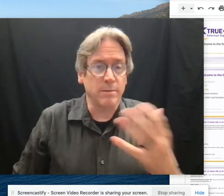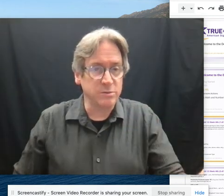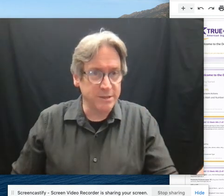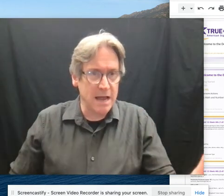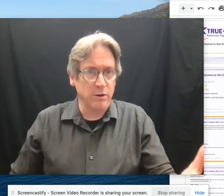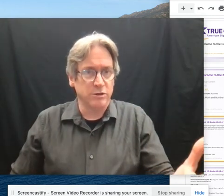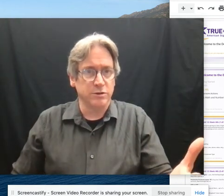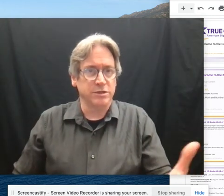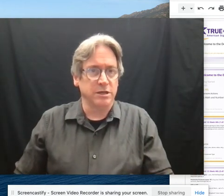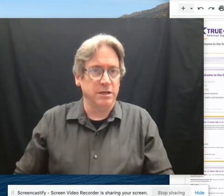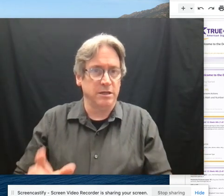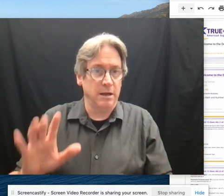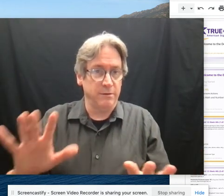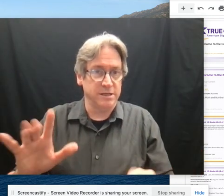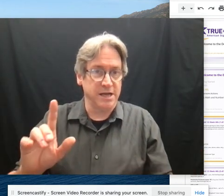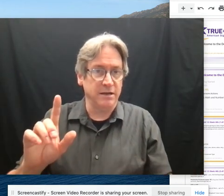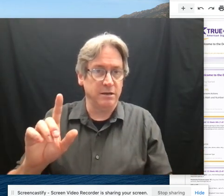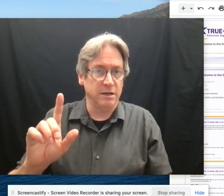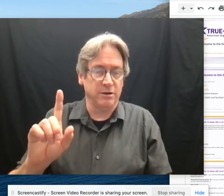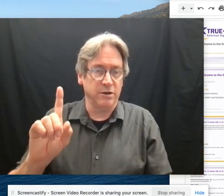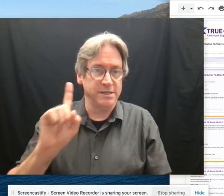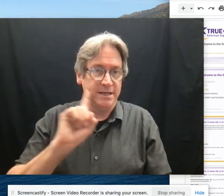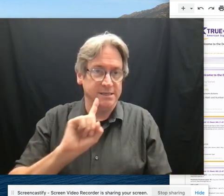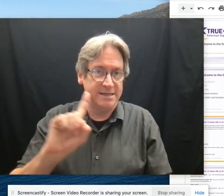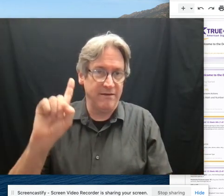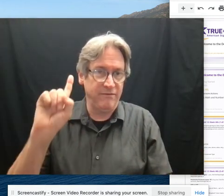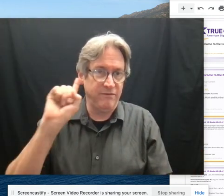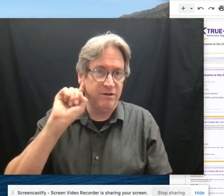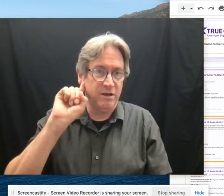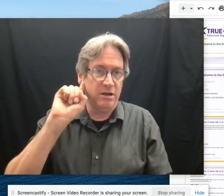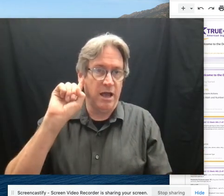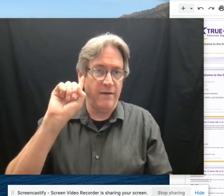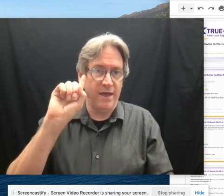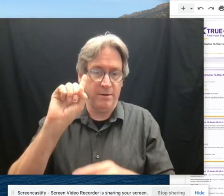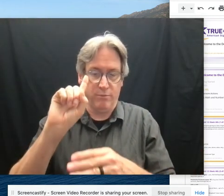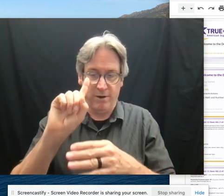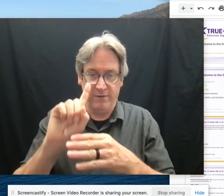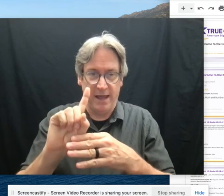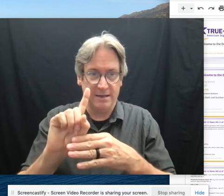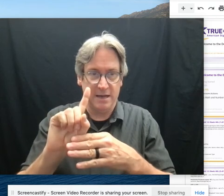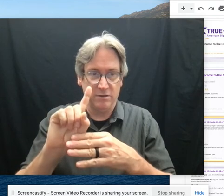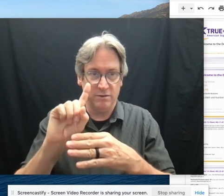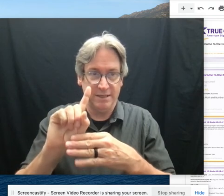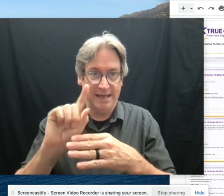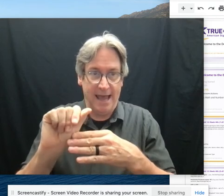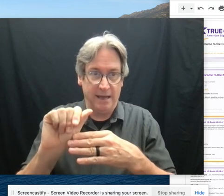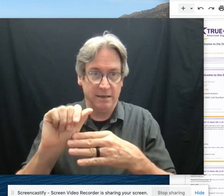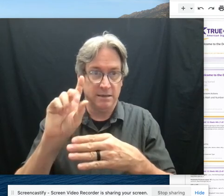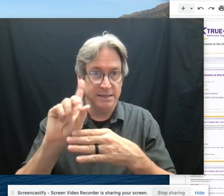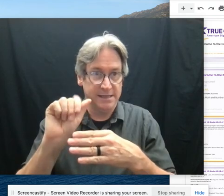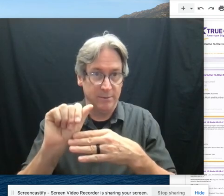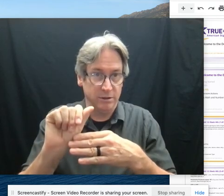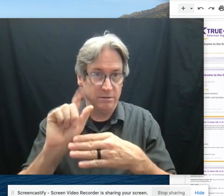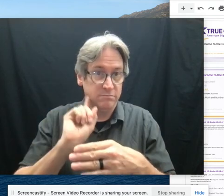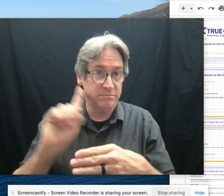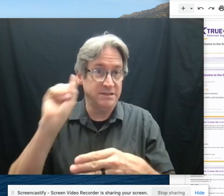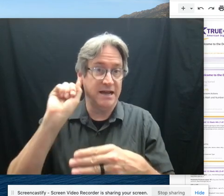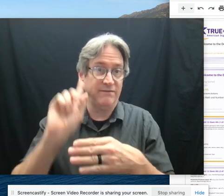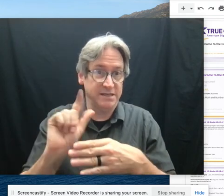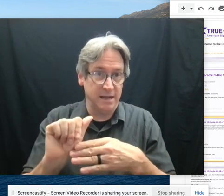So I might as well now introduce the sign that they're using is deaf, and then bringing the hand down to DA,